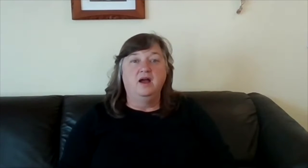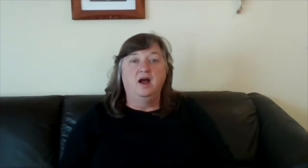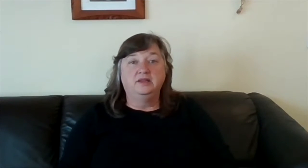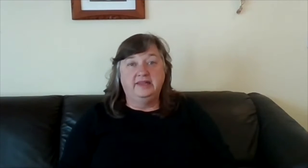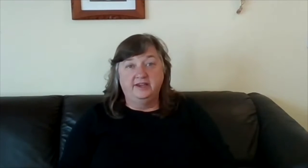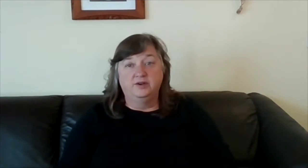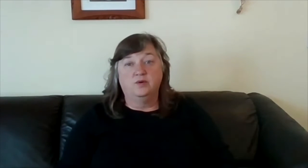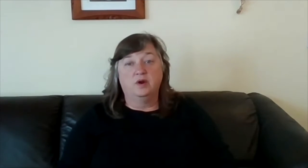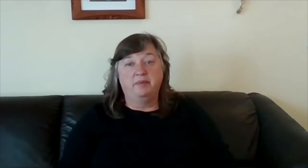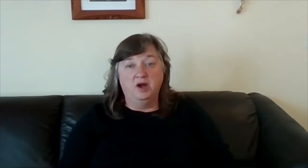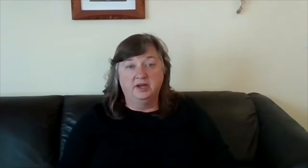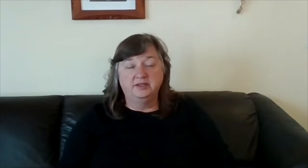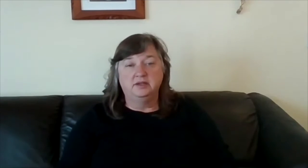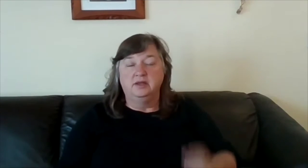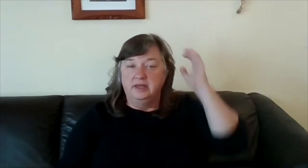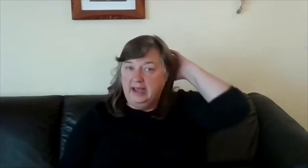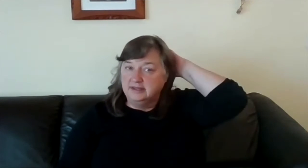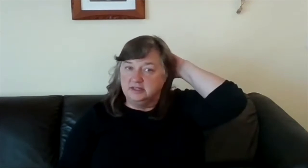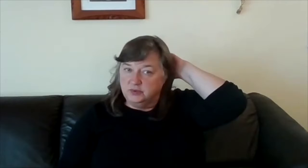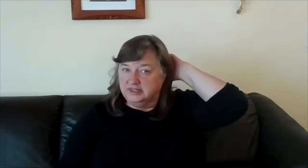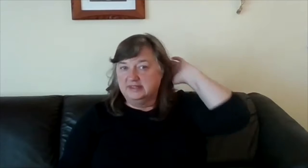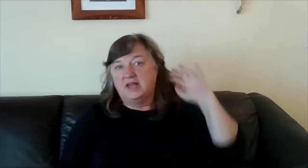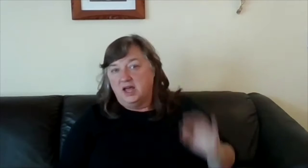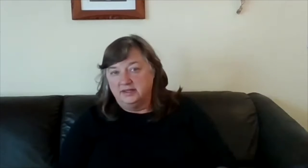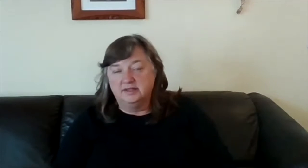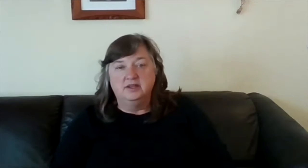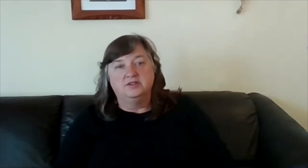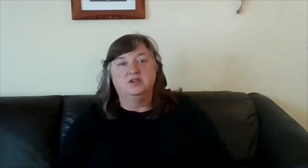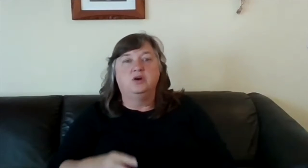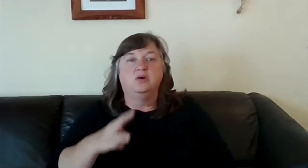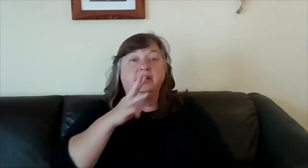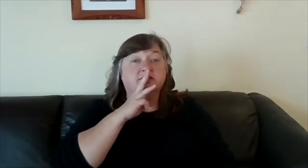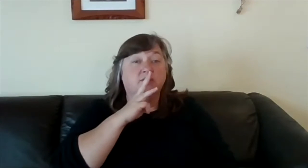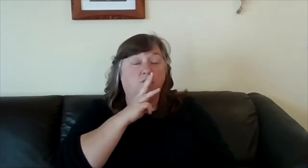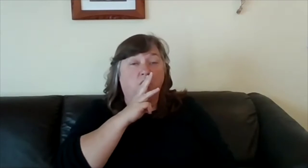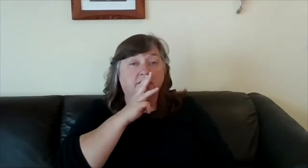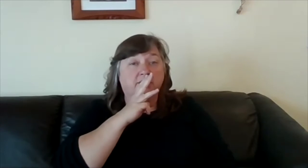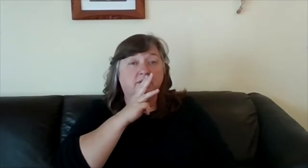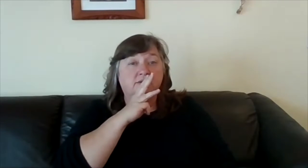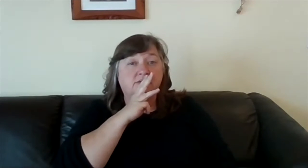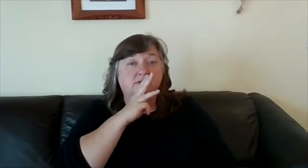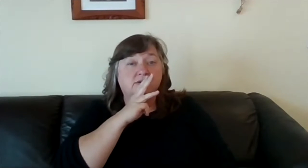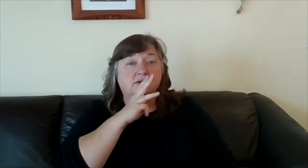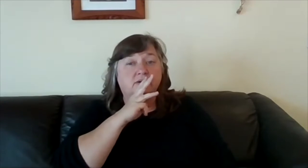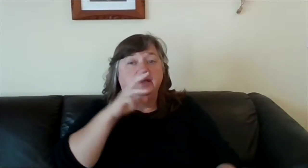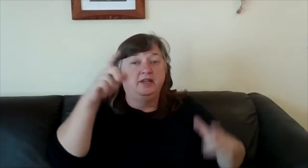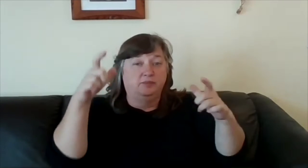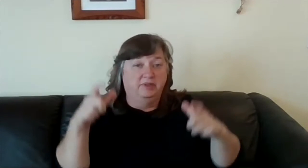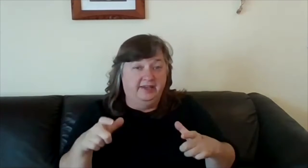A lake or a pond has to do with the size. So it's water in a